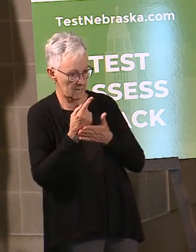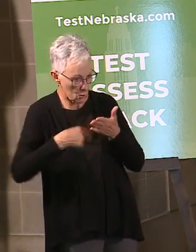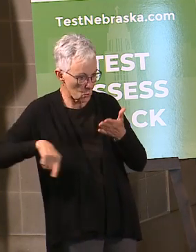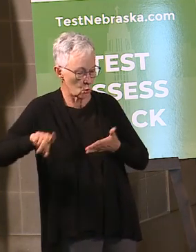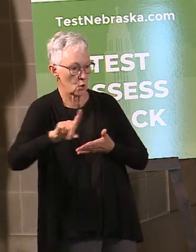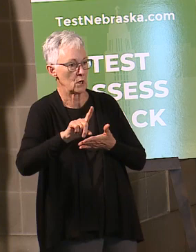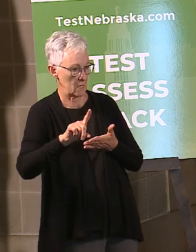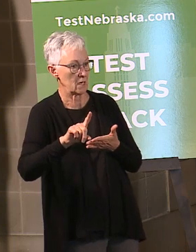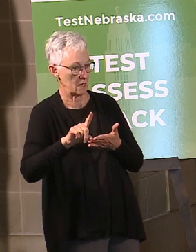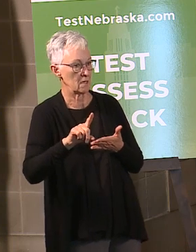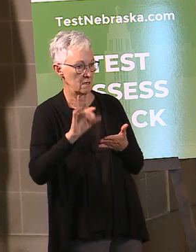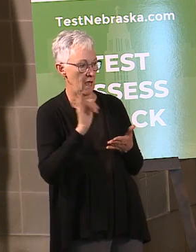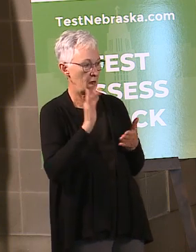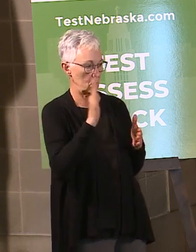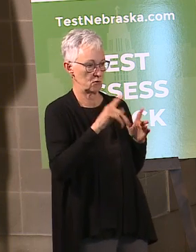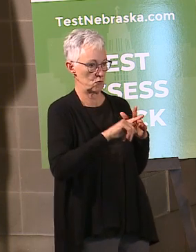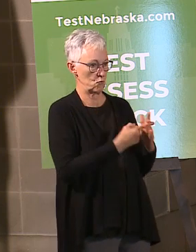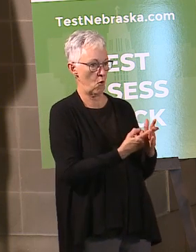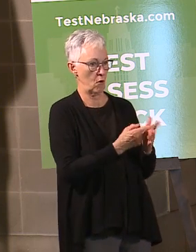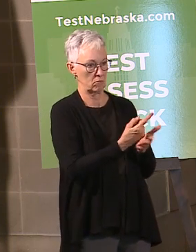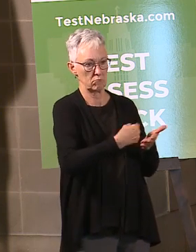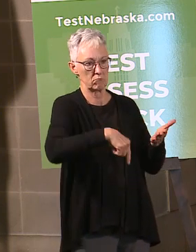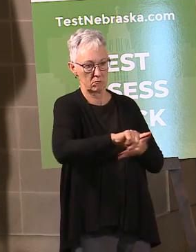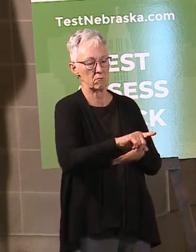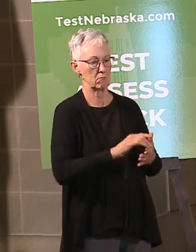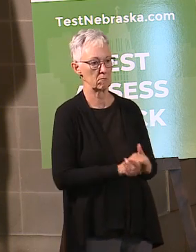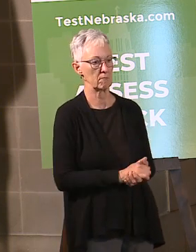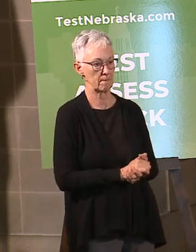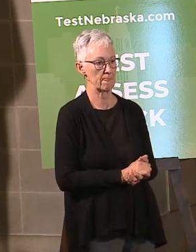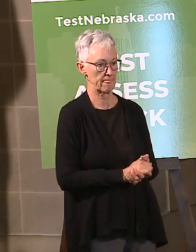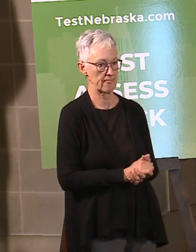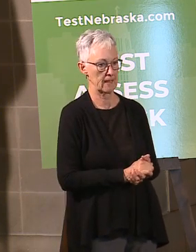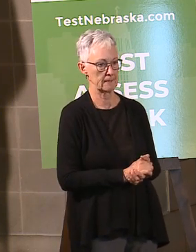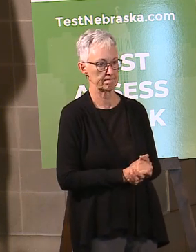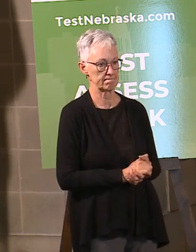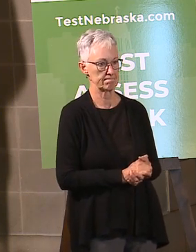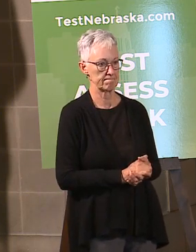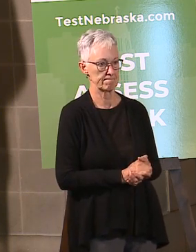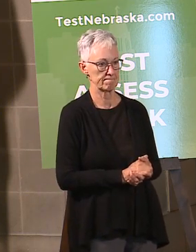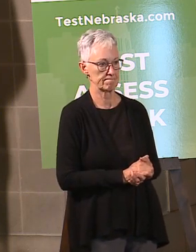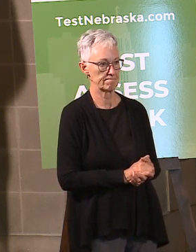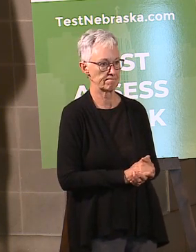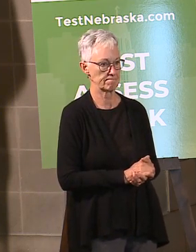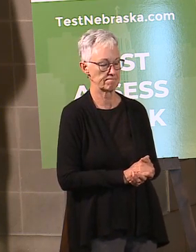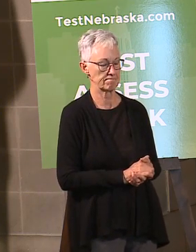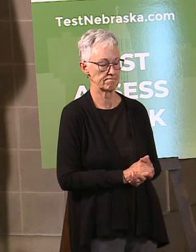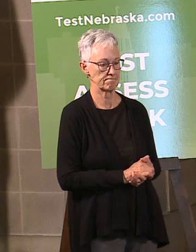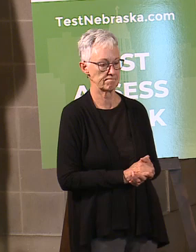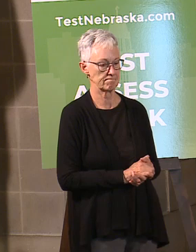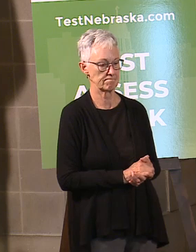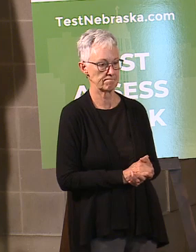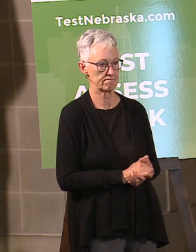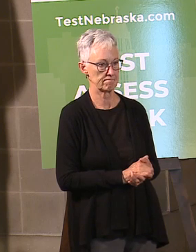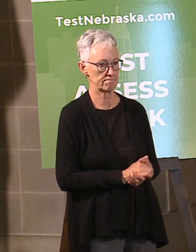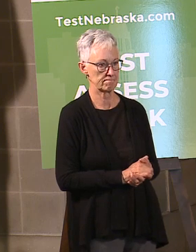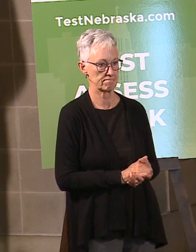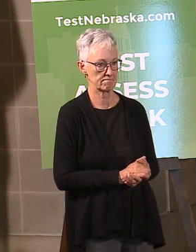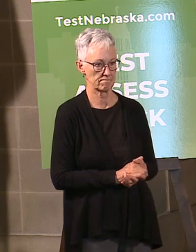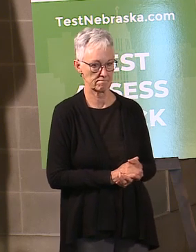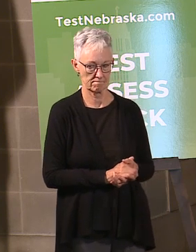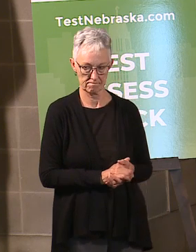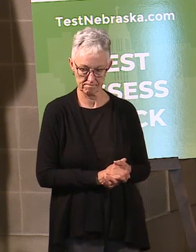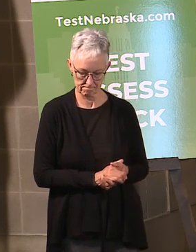that 13-week extension, we should be getting that processed and getting it paid next week. Don Walton wants to know what the hospital beds,